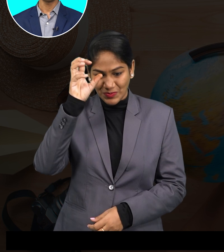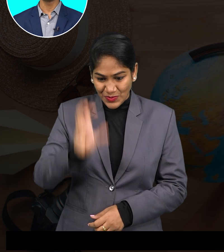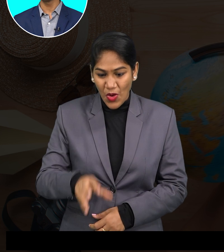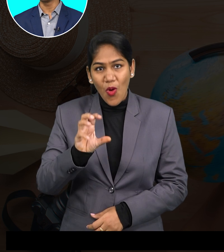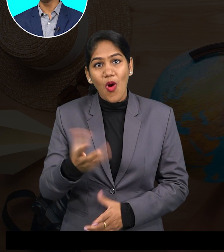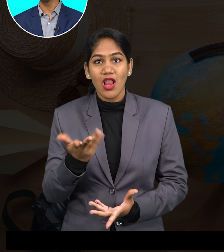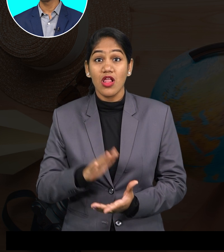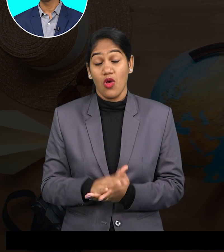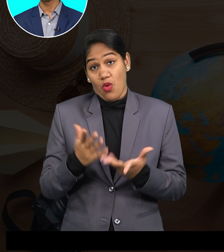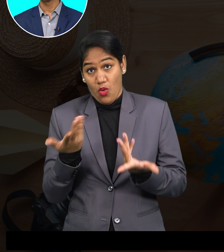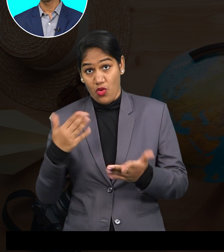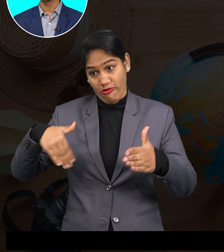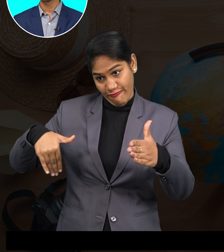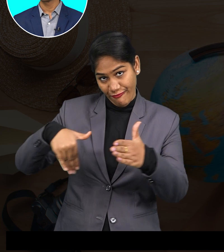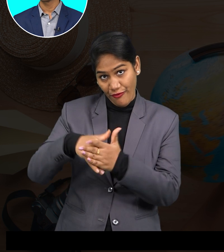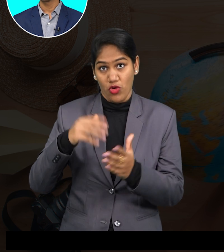a football,